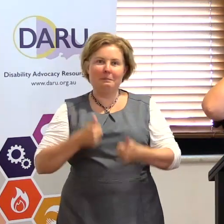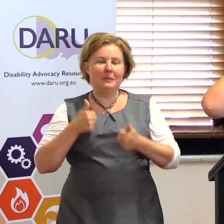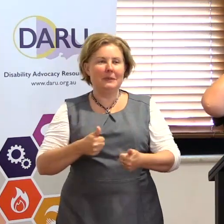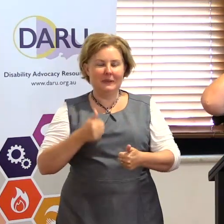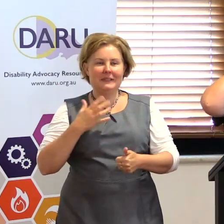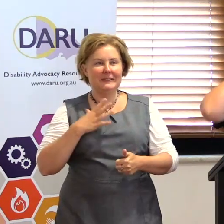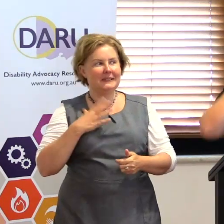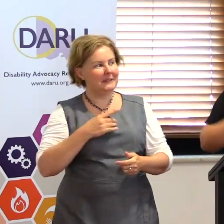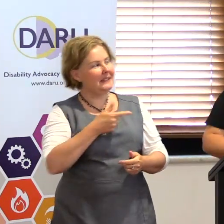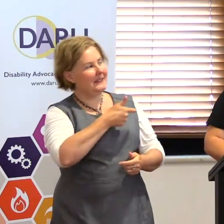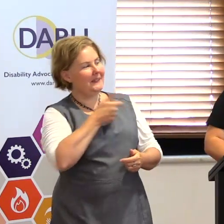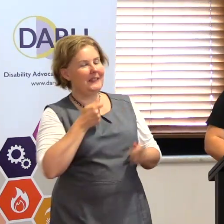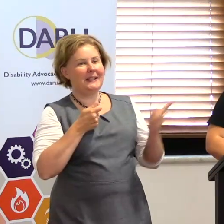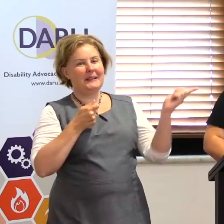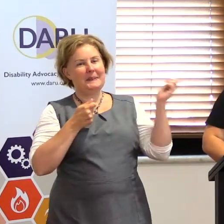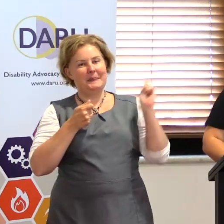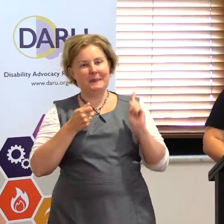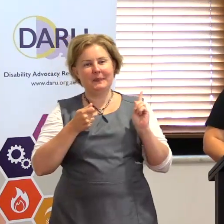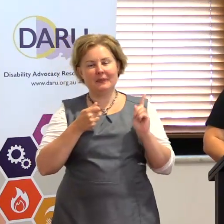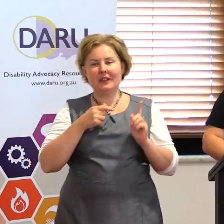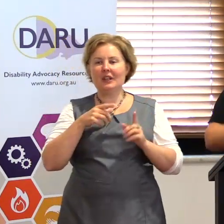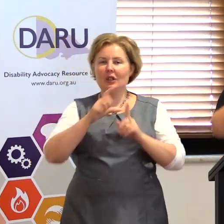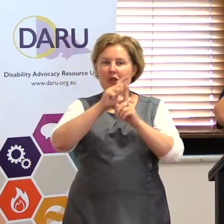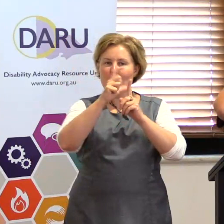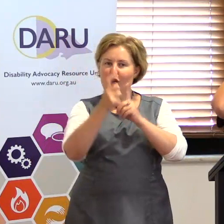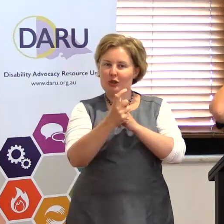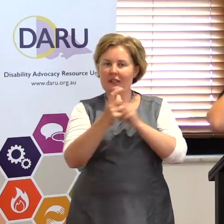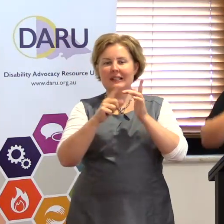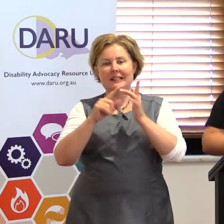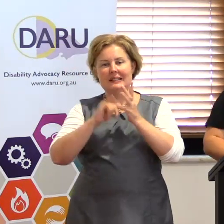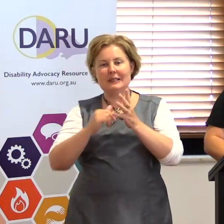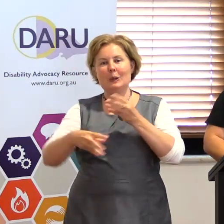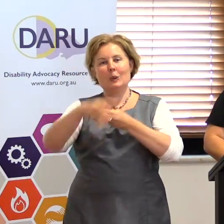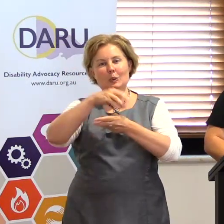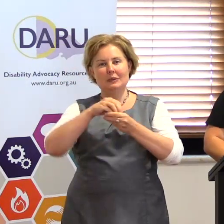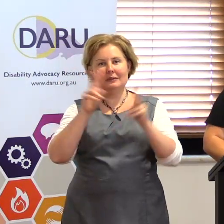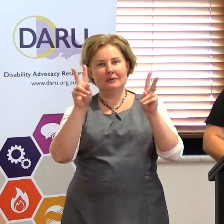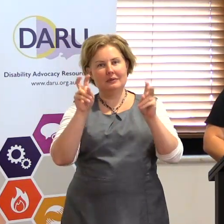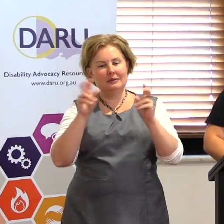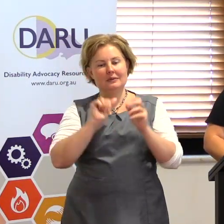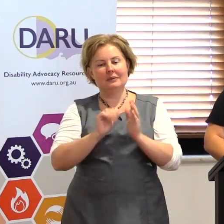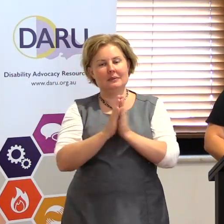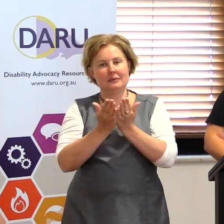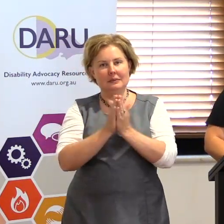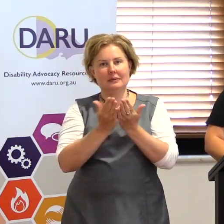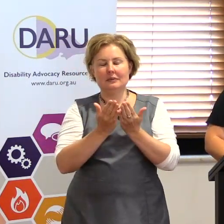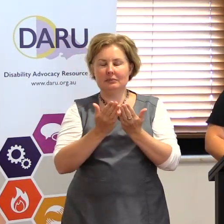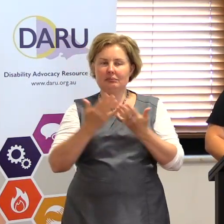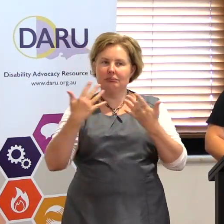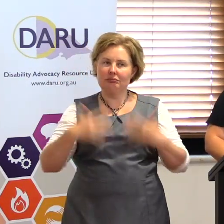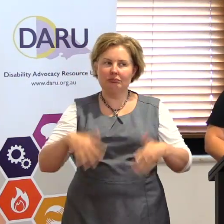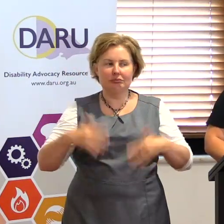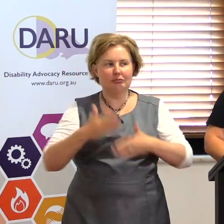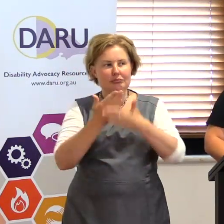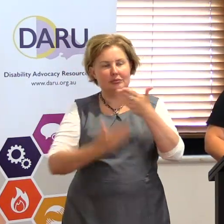So Culture is Inclusion is described as a remarkable and compelling story of Aboriginal and Torres Strait